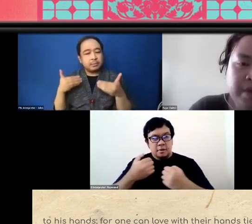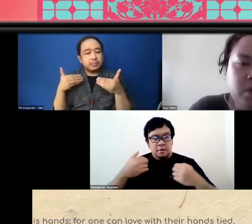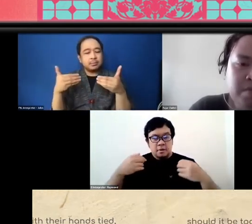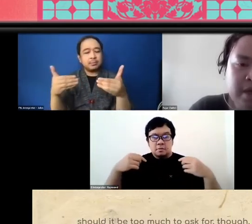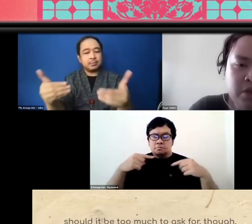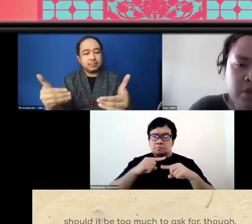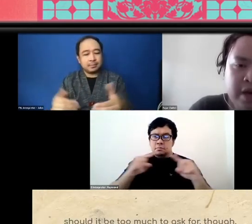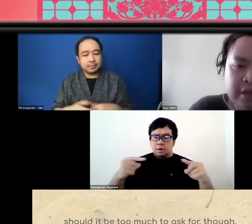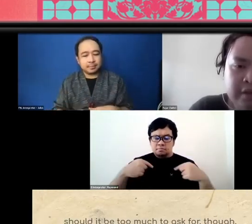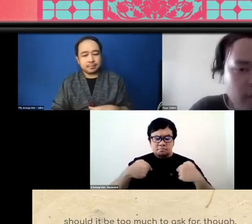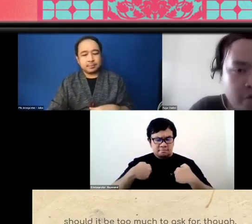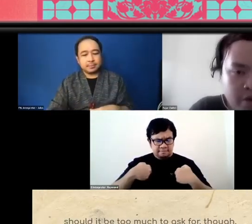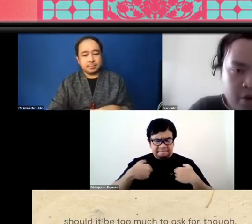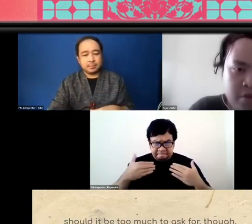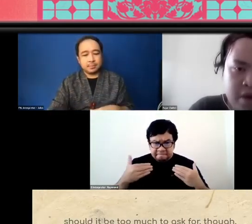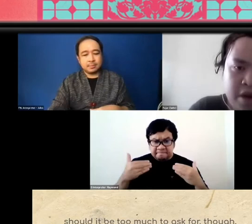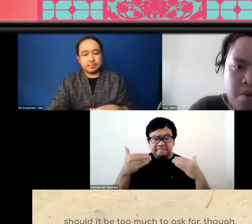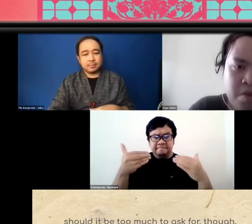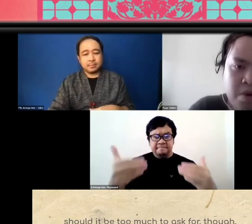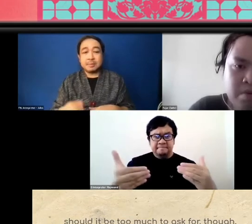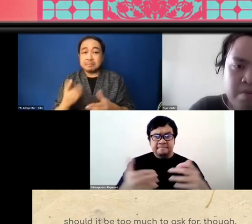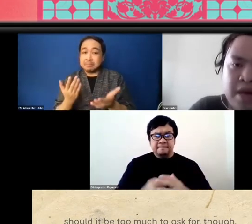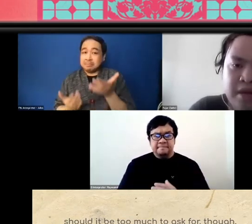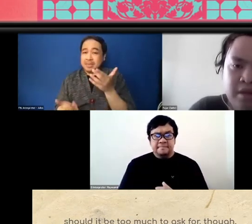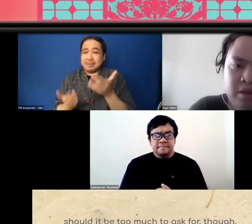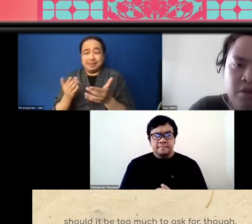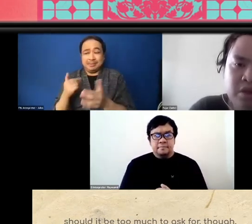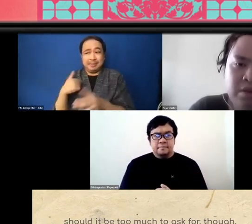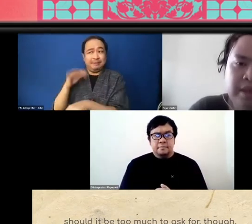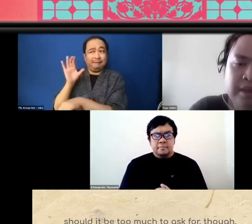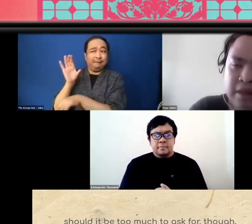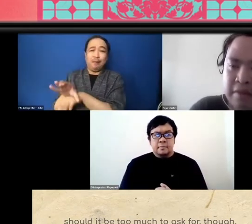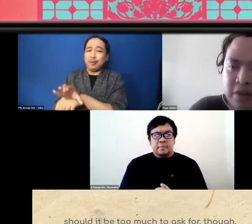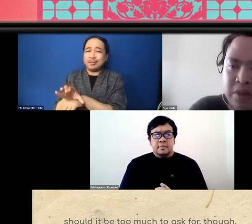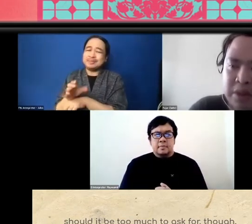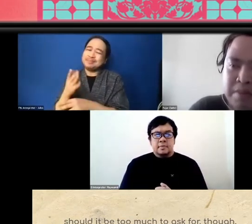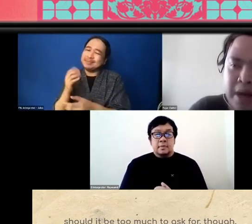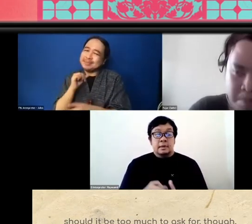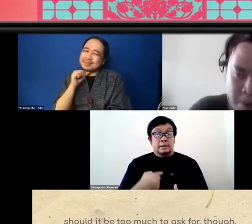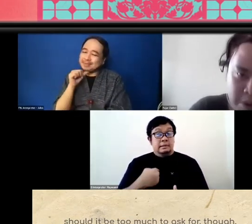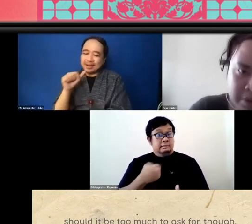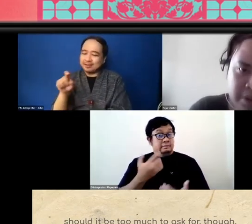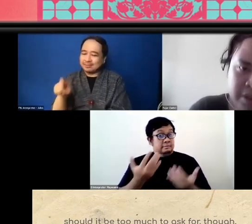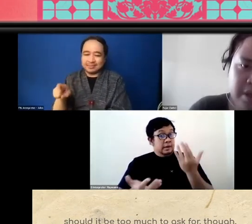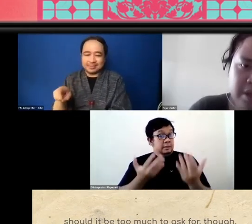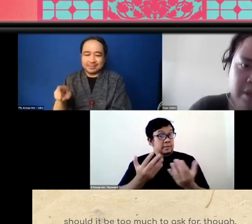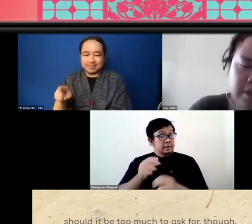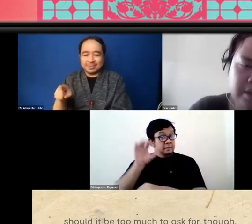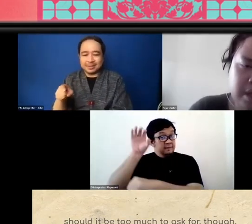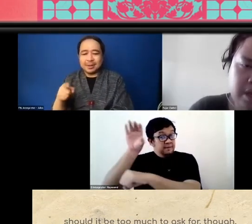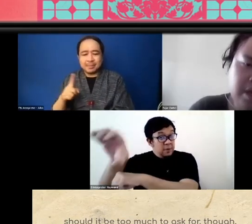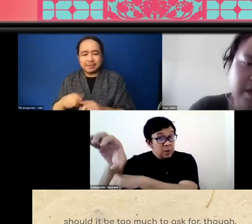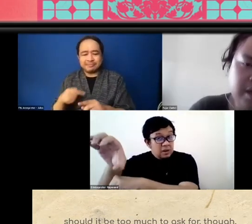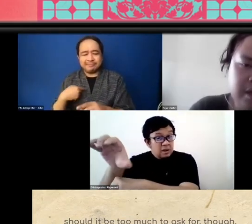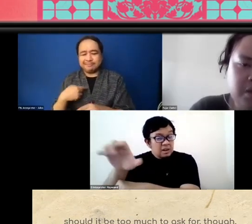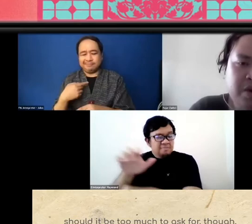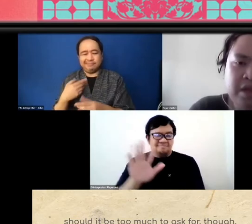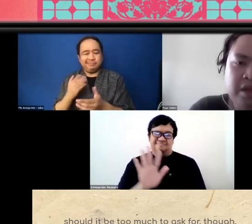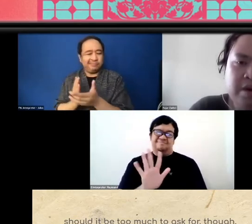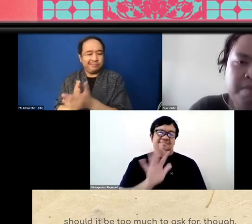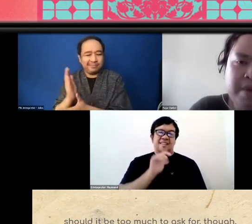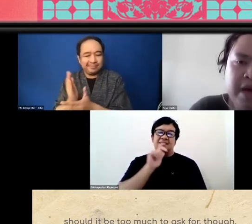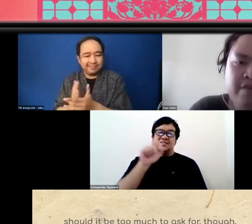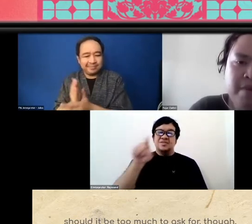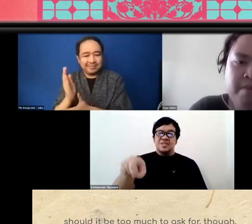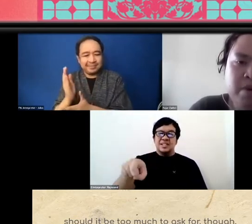Should it be too much to ask for, though, I won't mind notching myself to his bedpost, sinking into yet